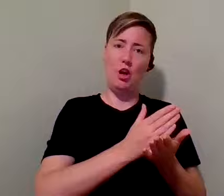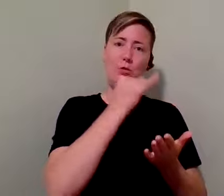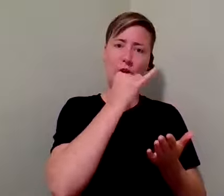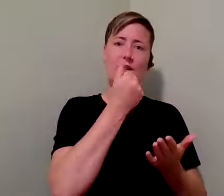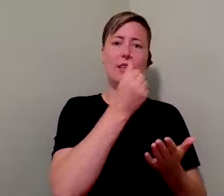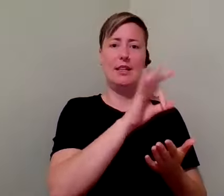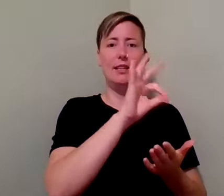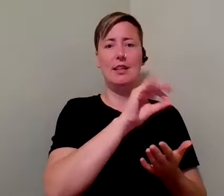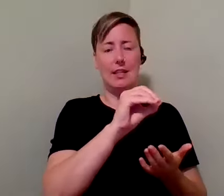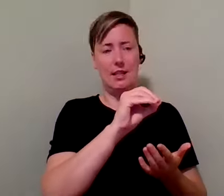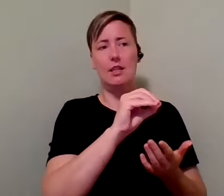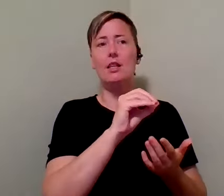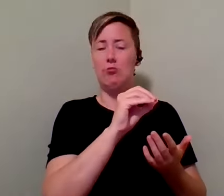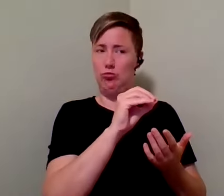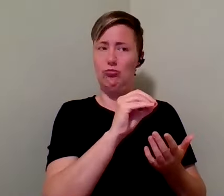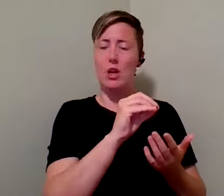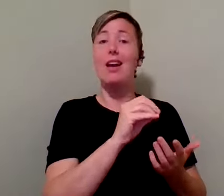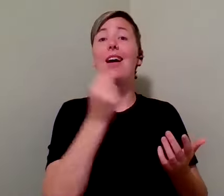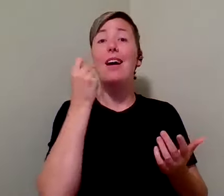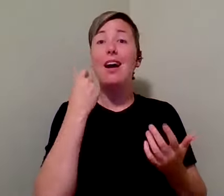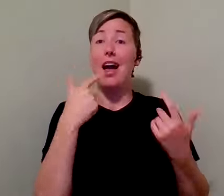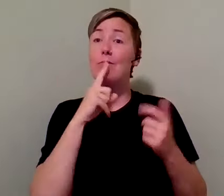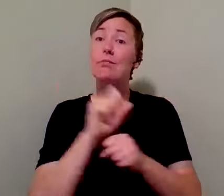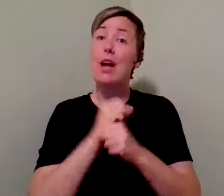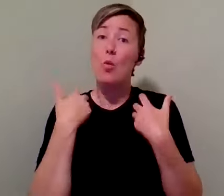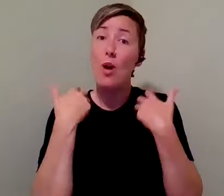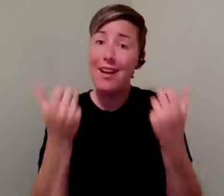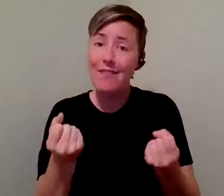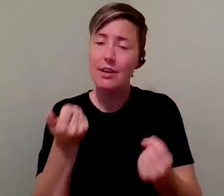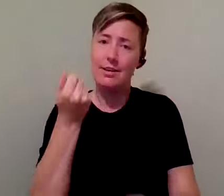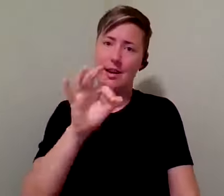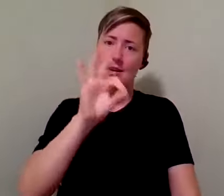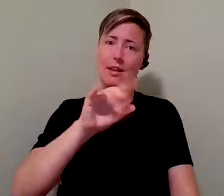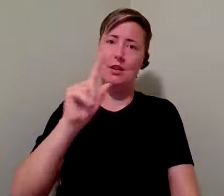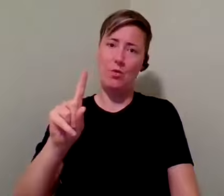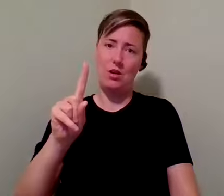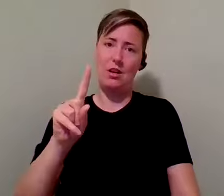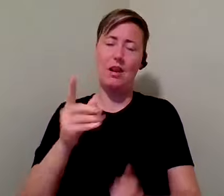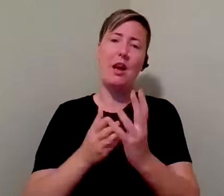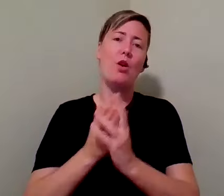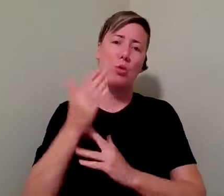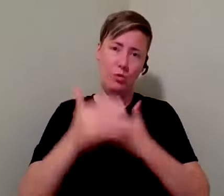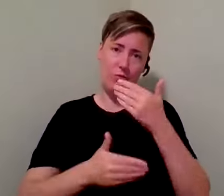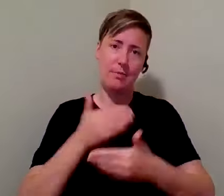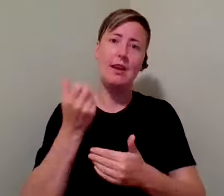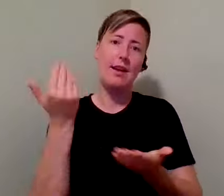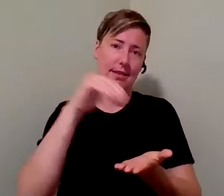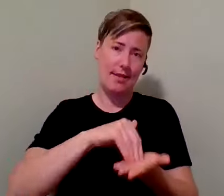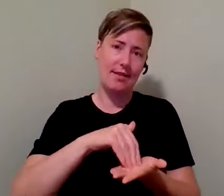my alcoholism in 1991. I did the steps again. I'm completely recovered. I've not had an obsession to